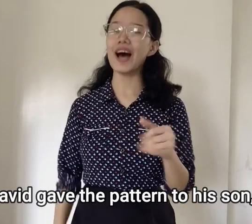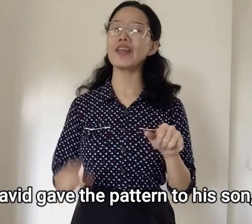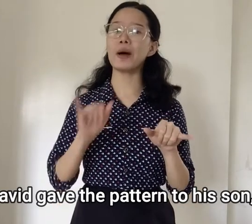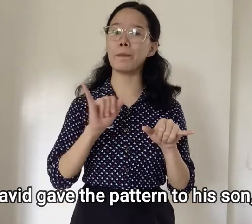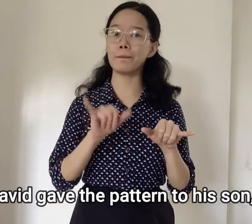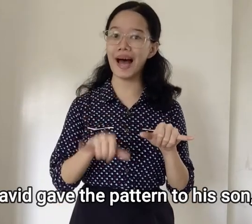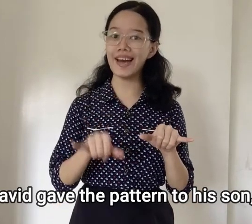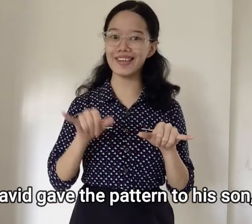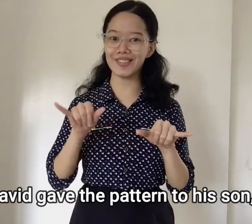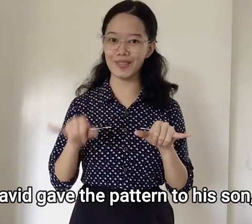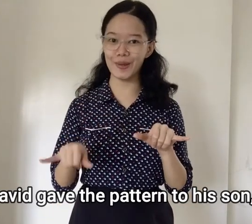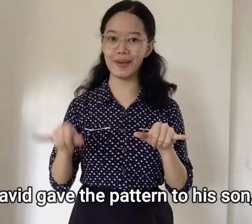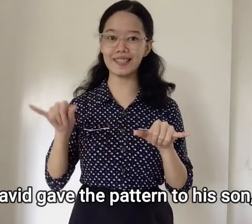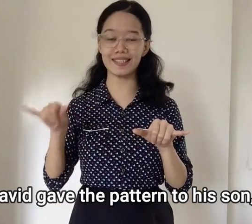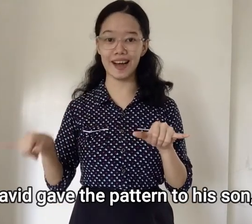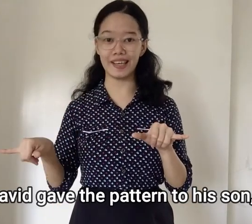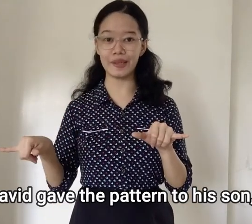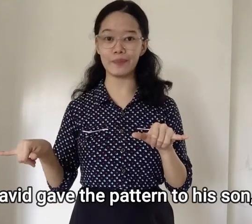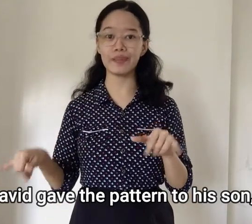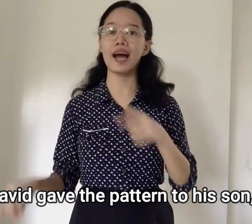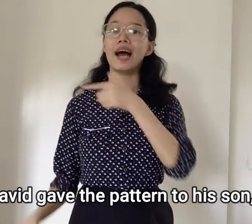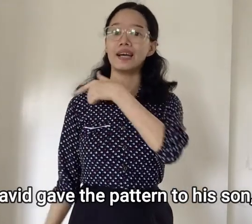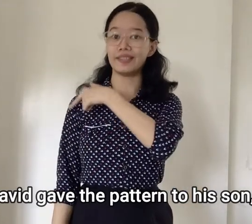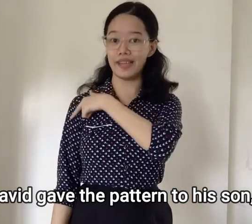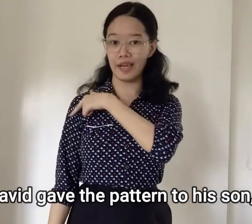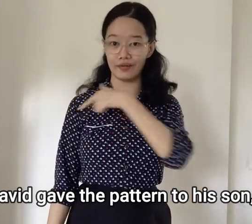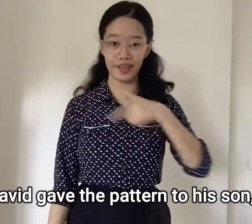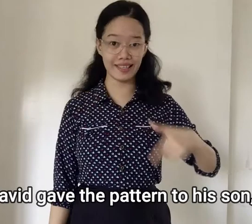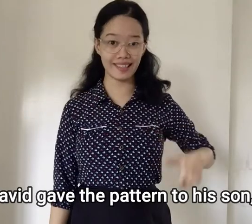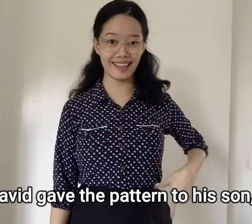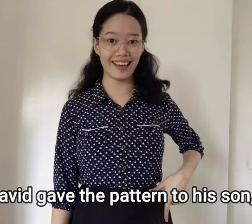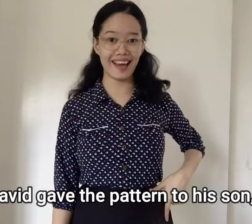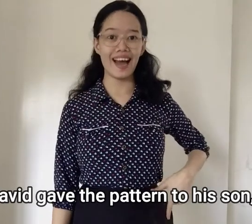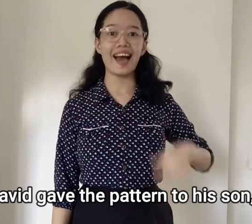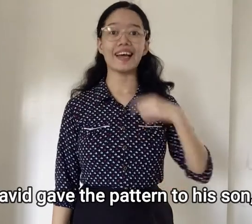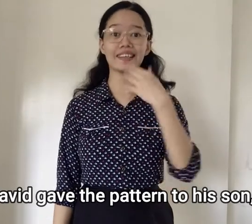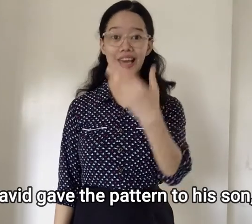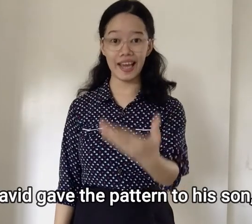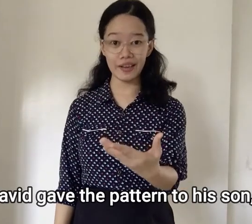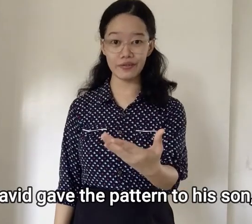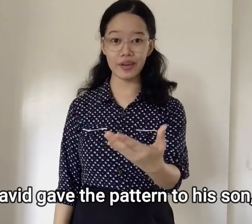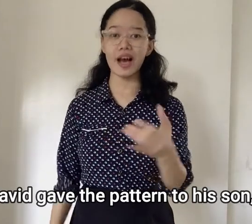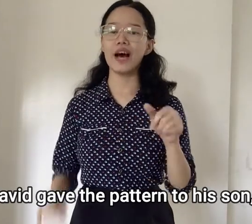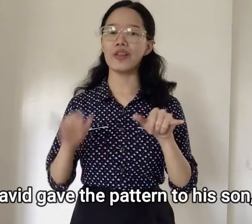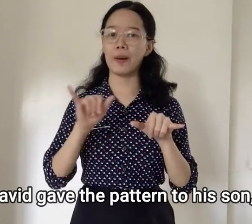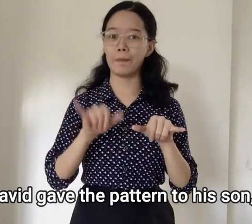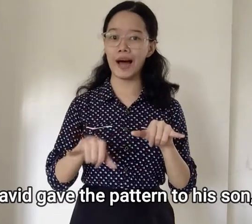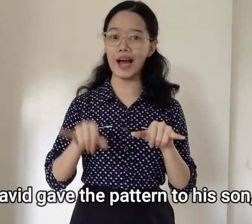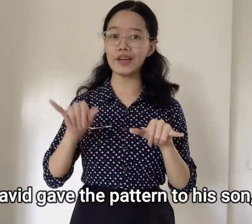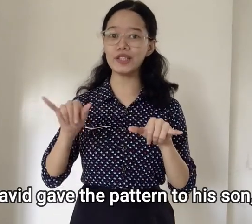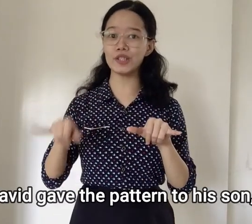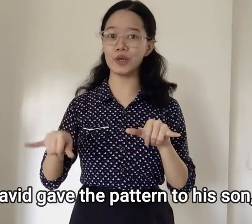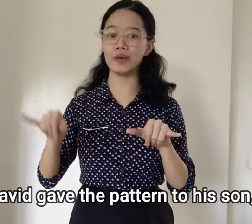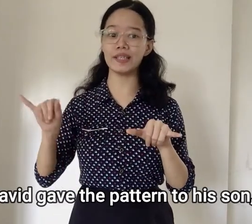the pattern to his son. David gave the pattern to his